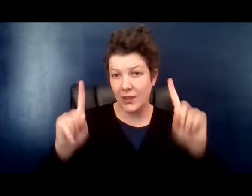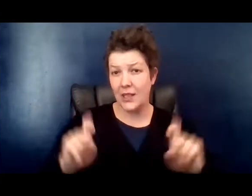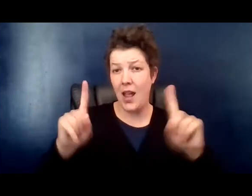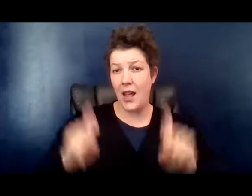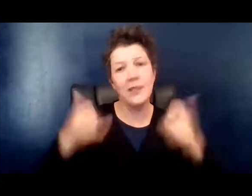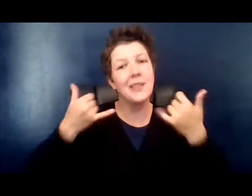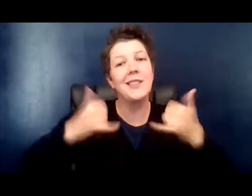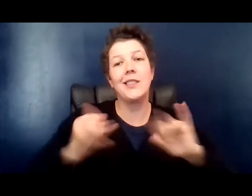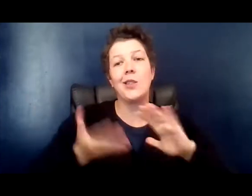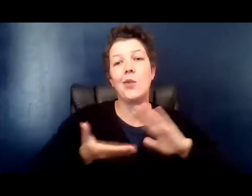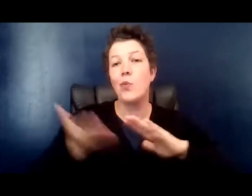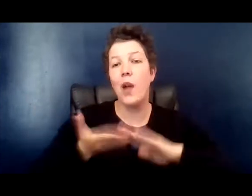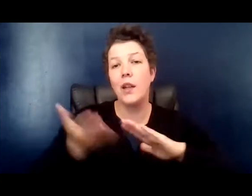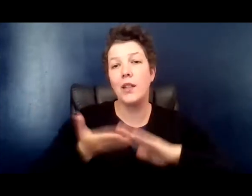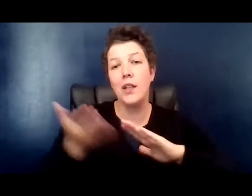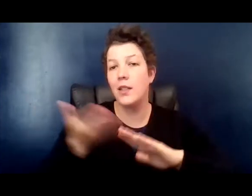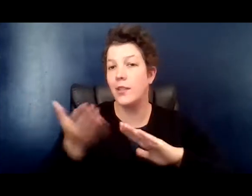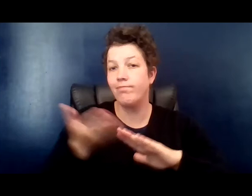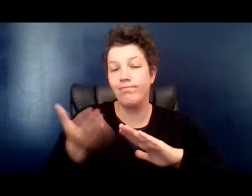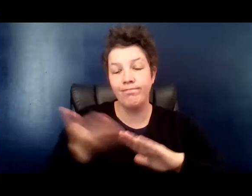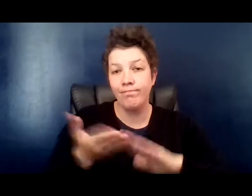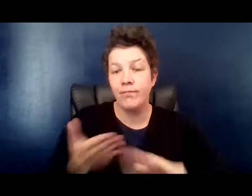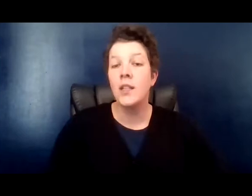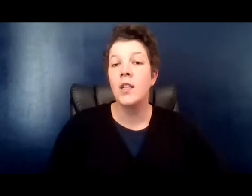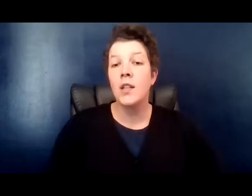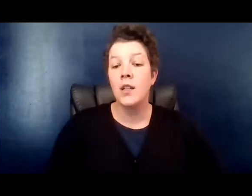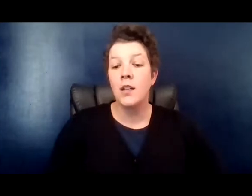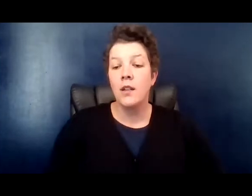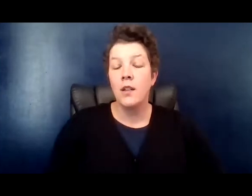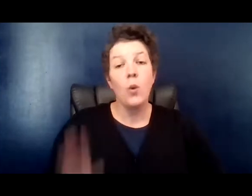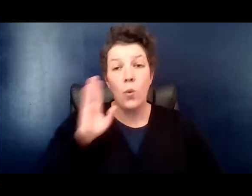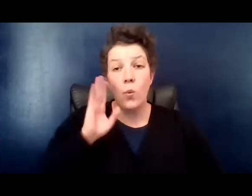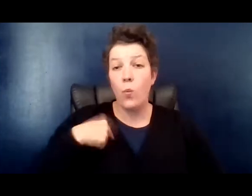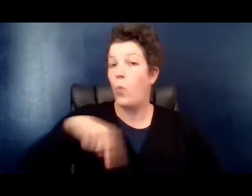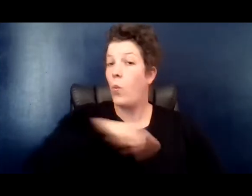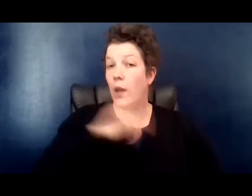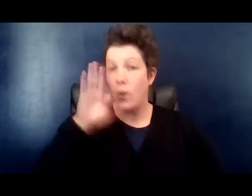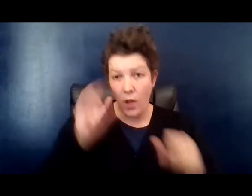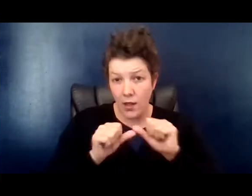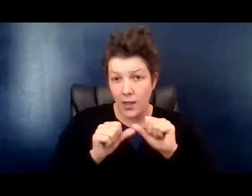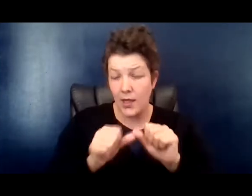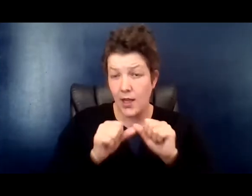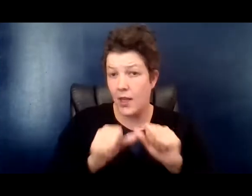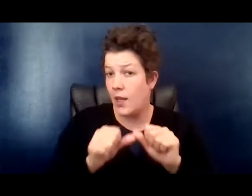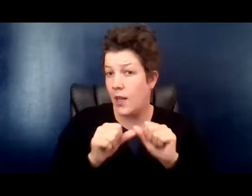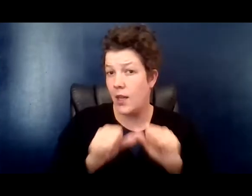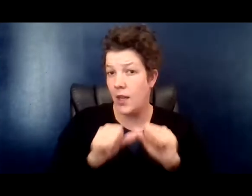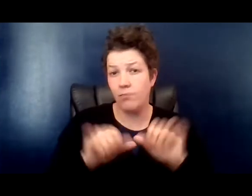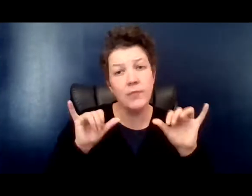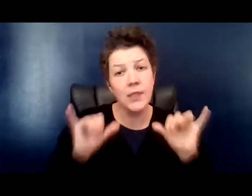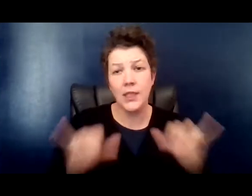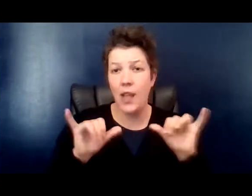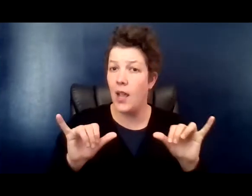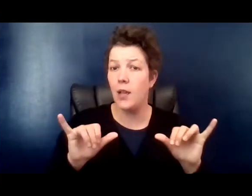to progressively and aggressively perform our contact tracing, which we have found to